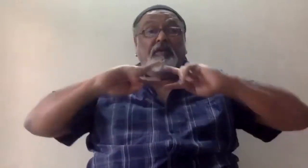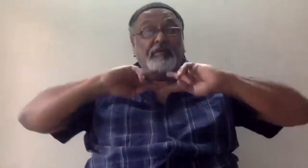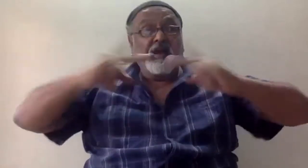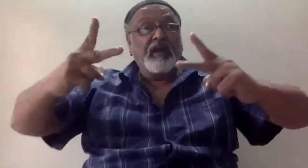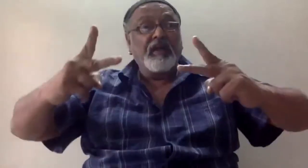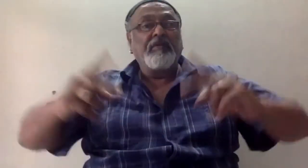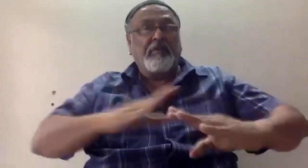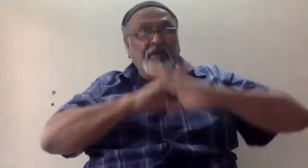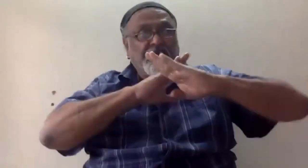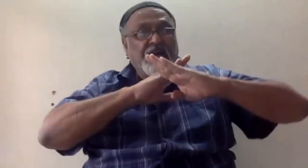themselves.